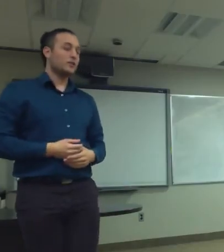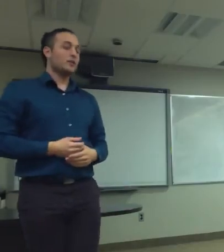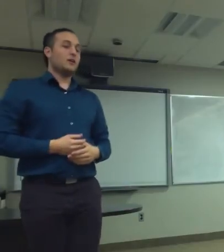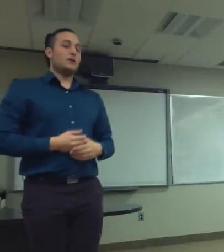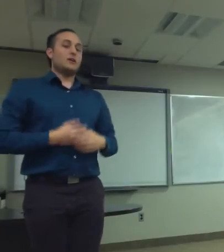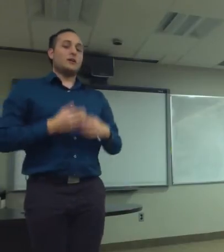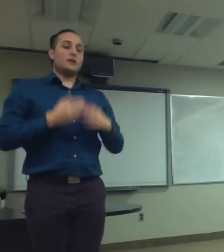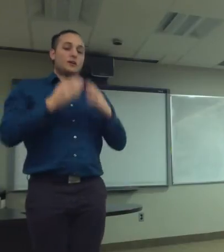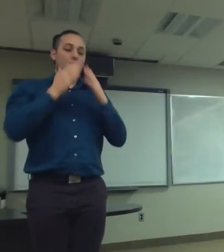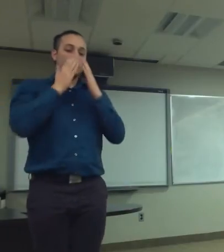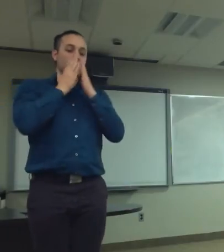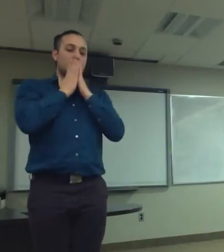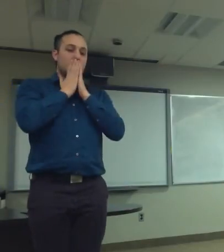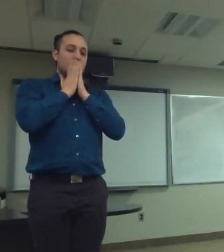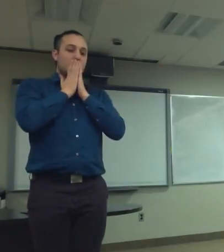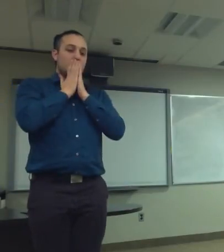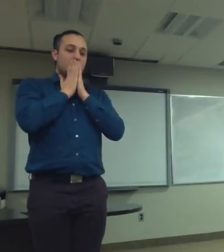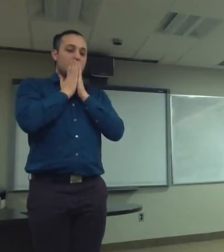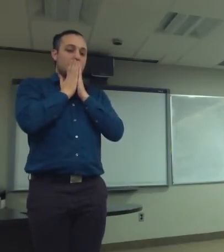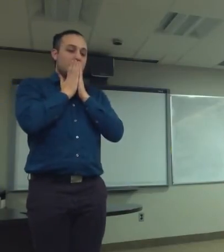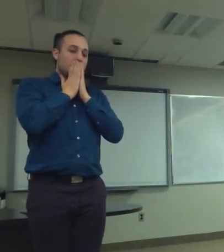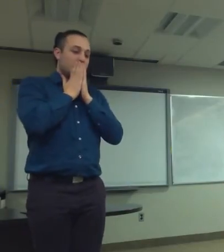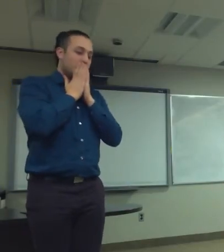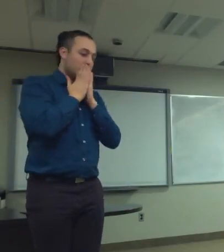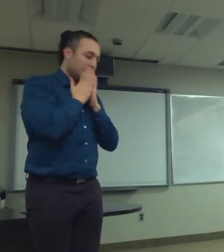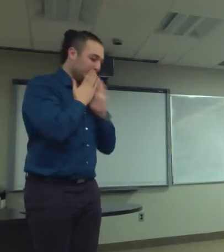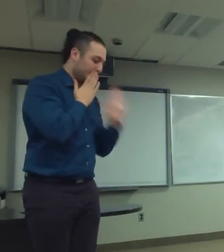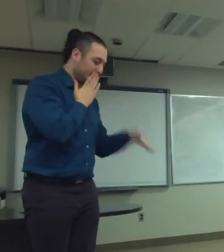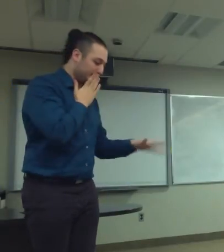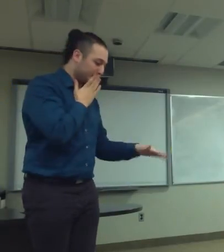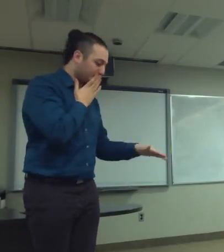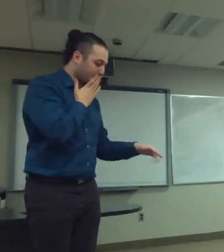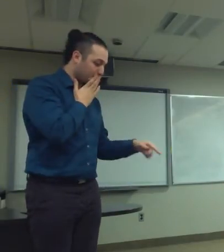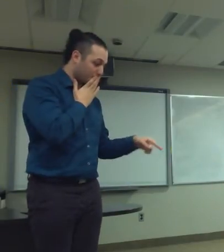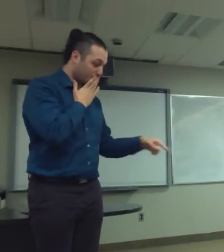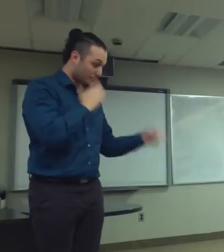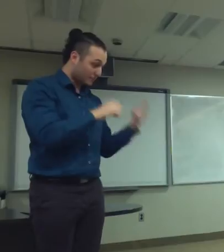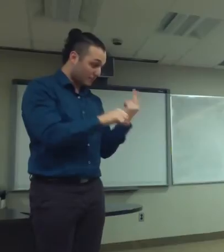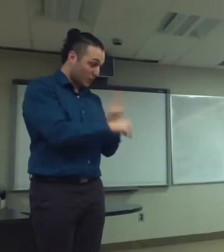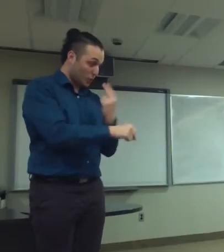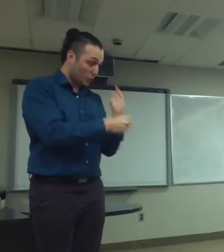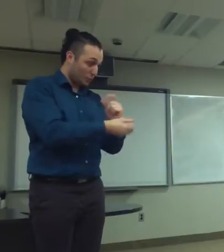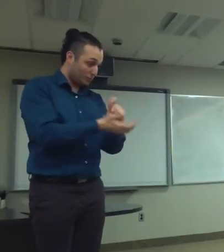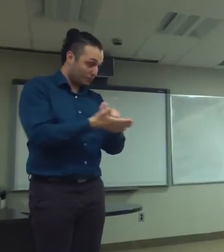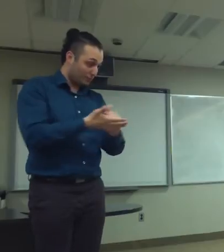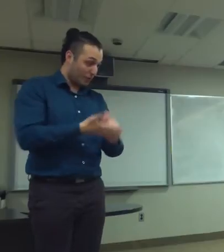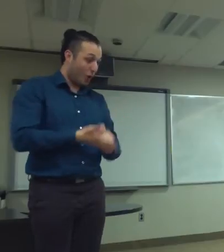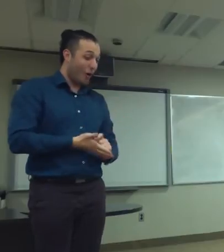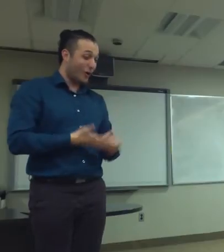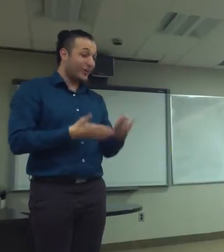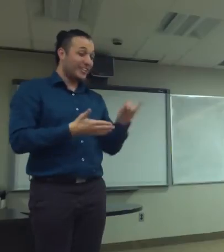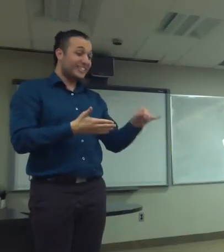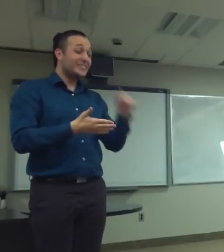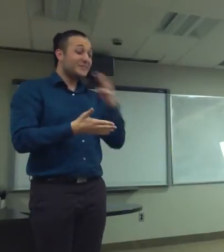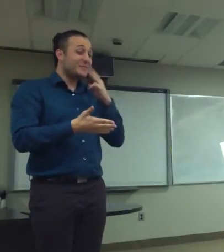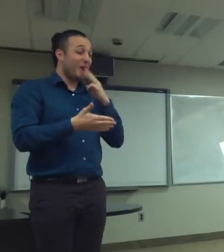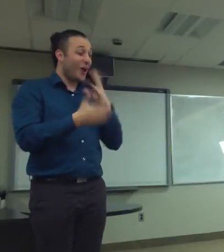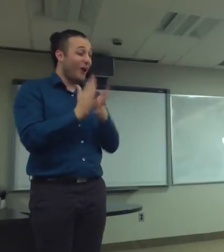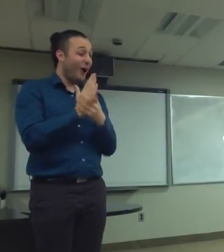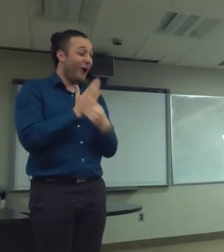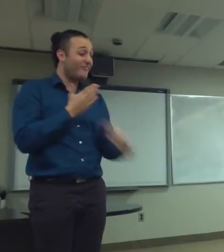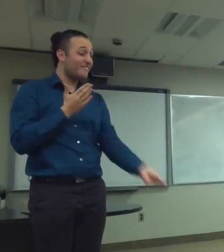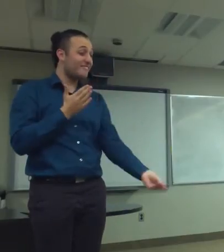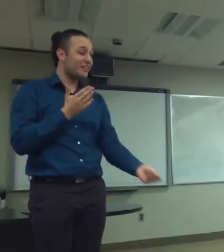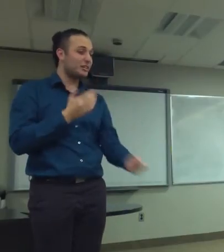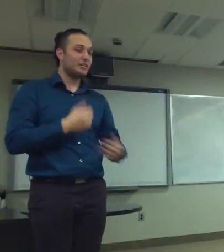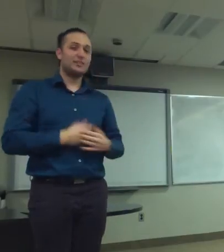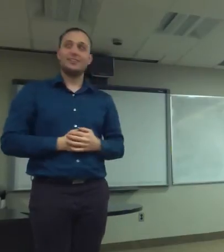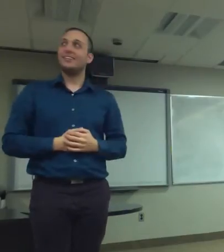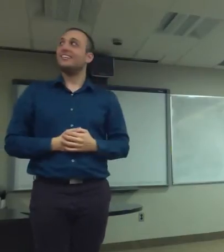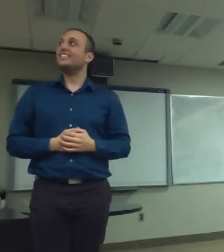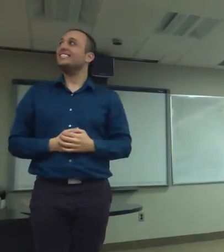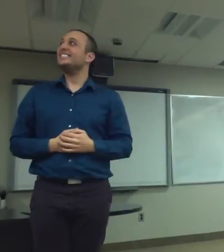"Oh no," said her mother. "Bridget, did you color your hands with the coloring markers that wash off?"